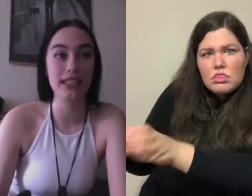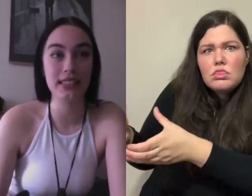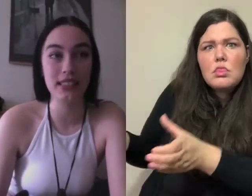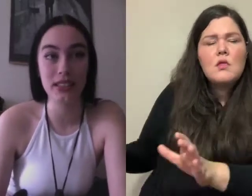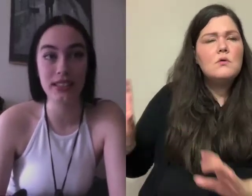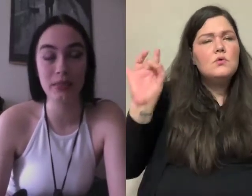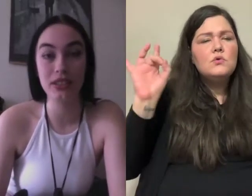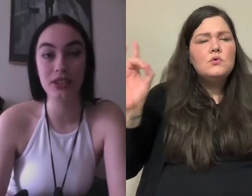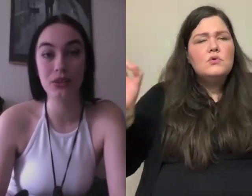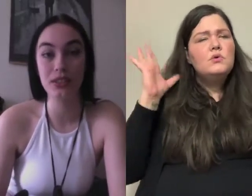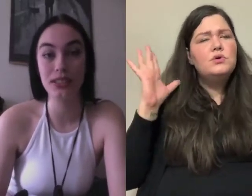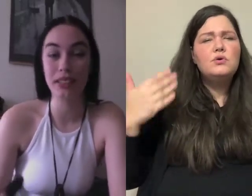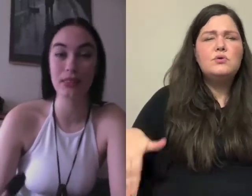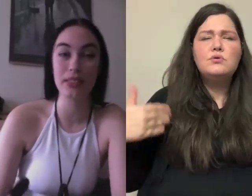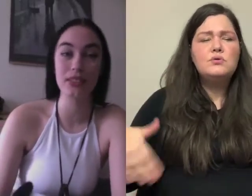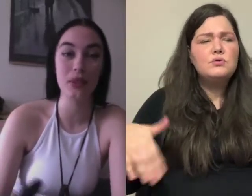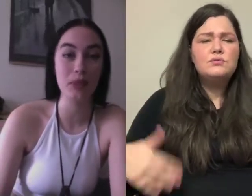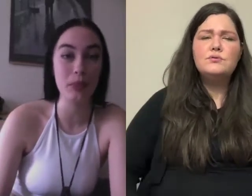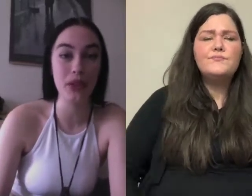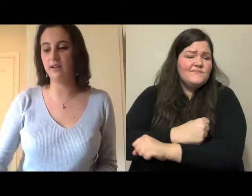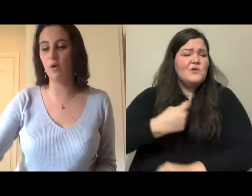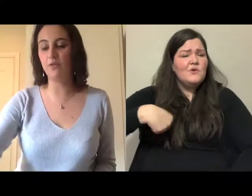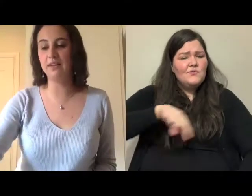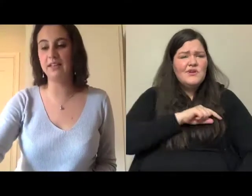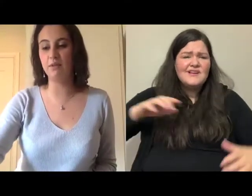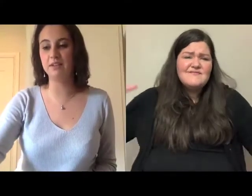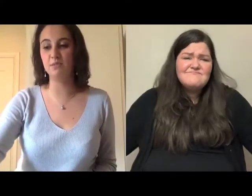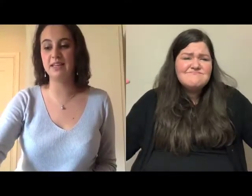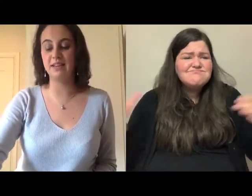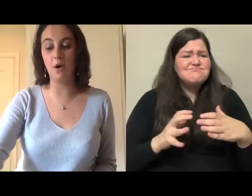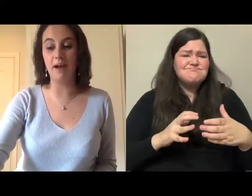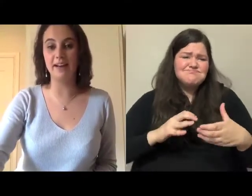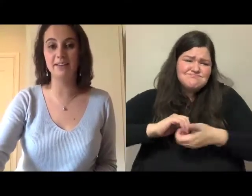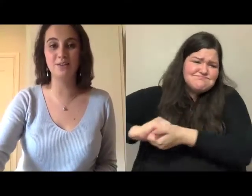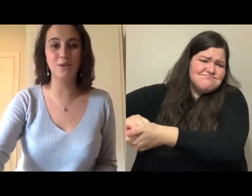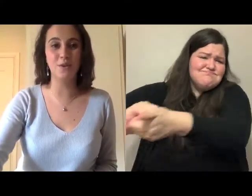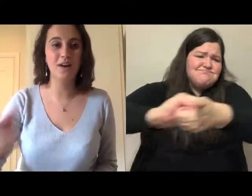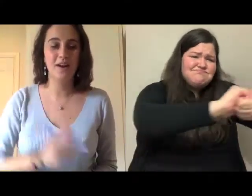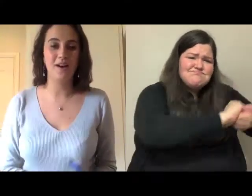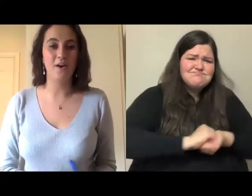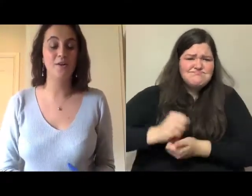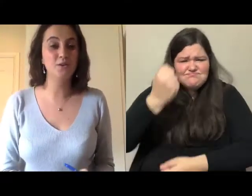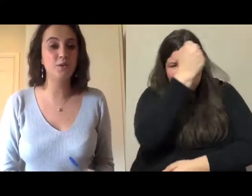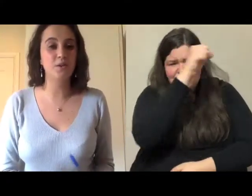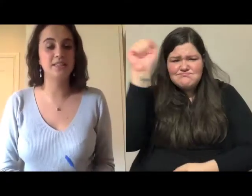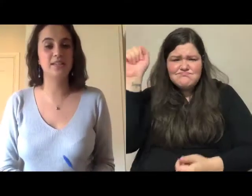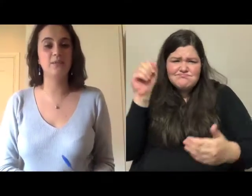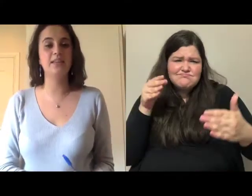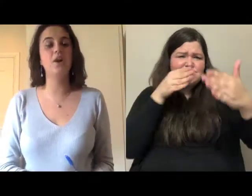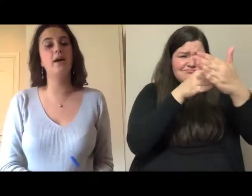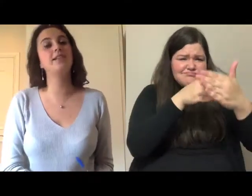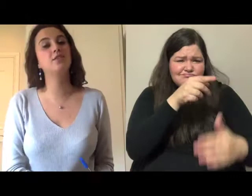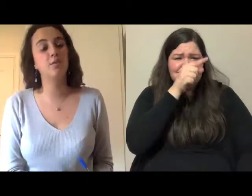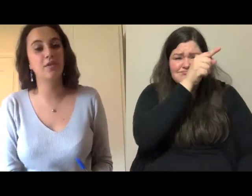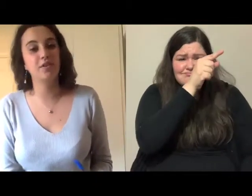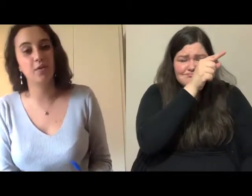CGL is still attempting to displace the Wet'suwet'en people. Hopefully, when we can go back to our usual protesting, we can